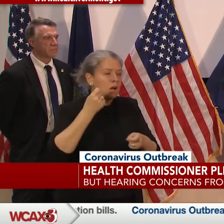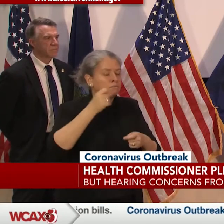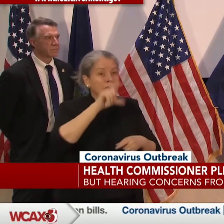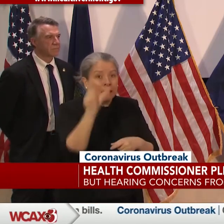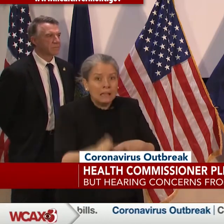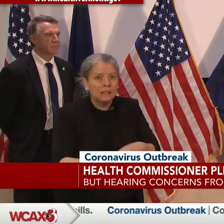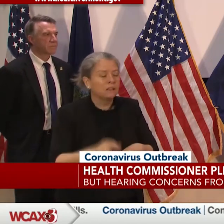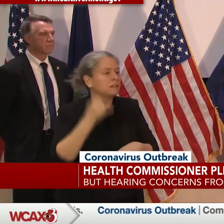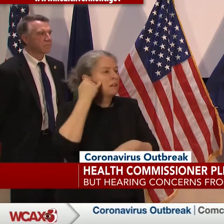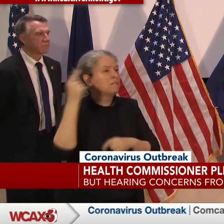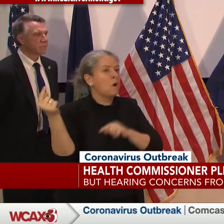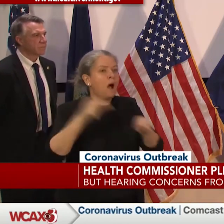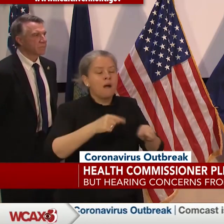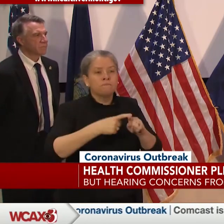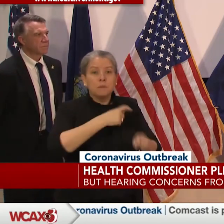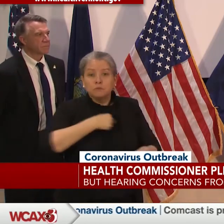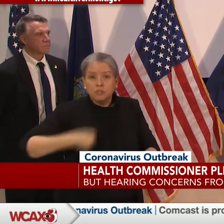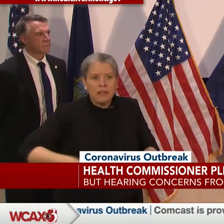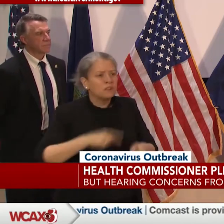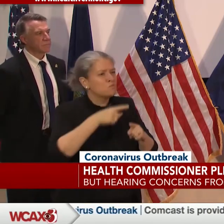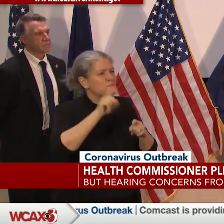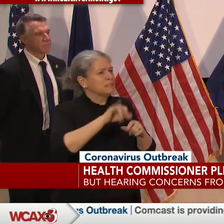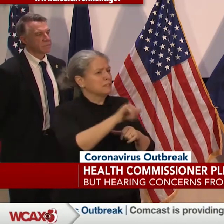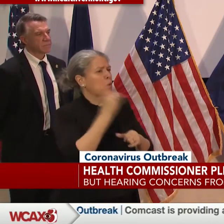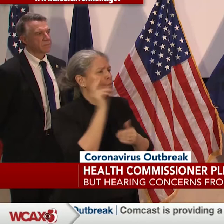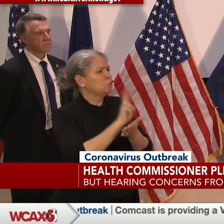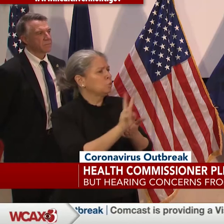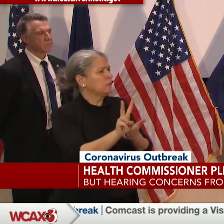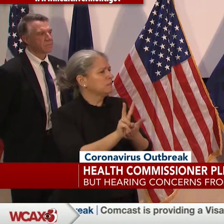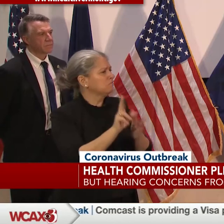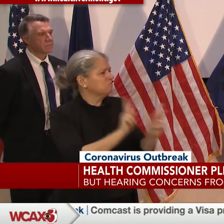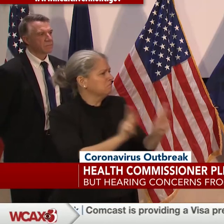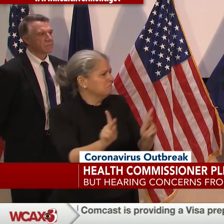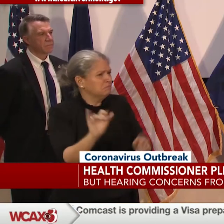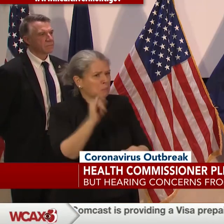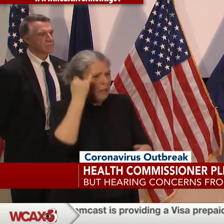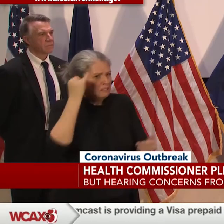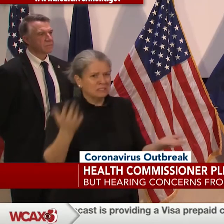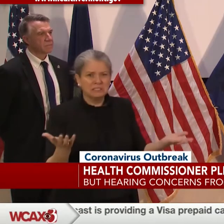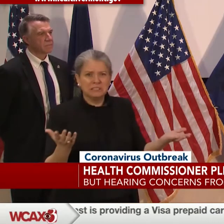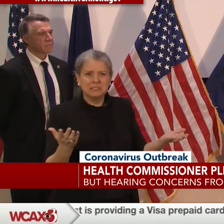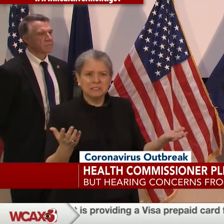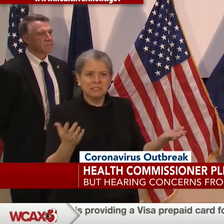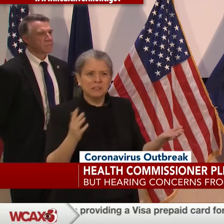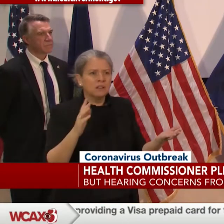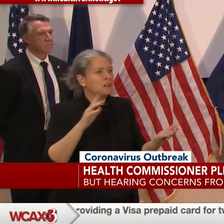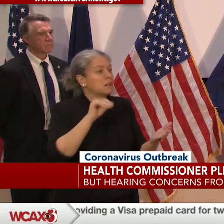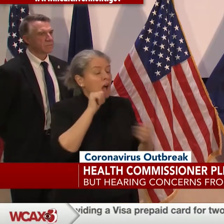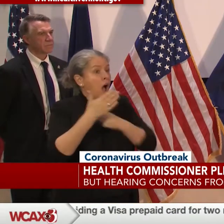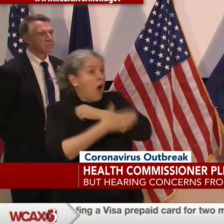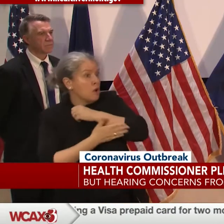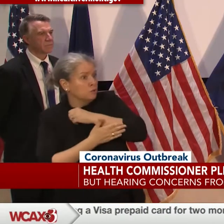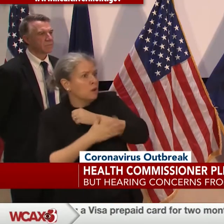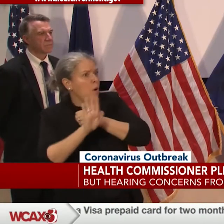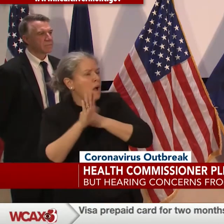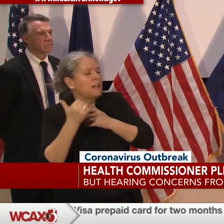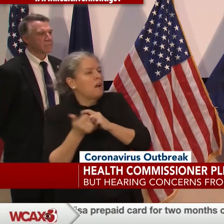places. This is just plain sound public health practice, and it will protect us all.